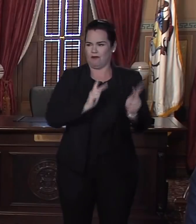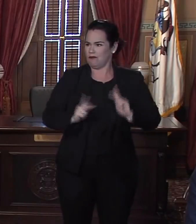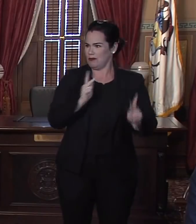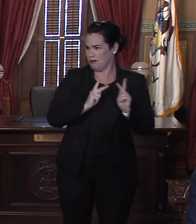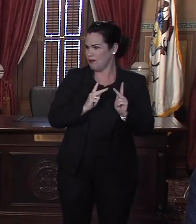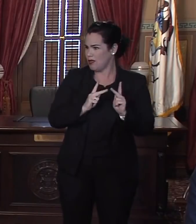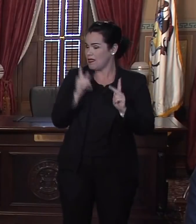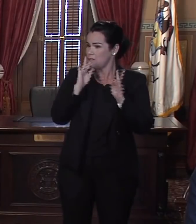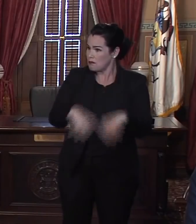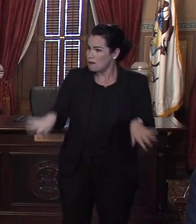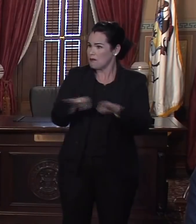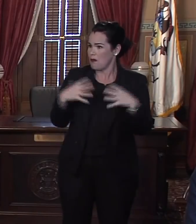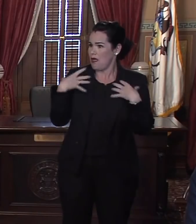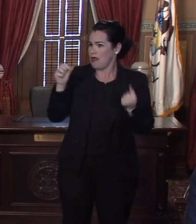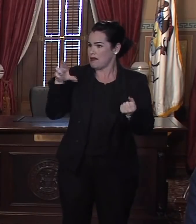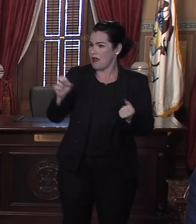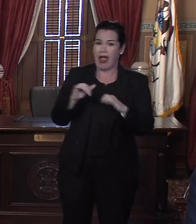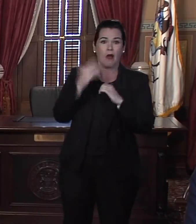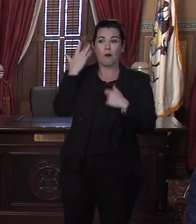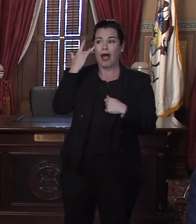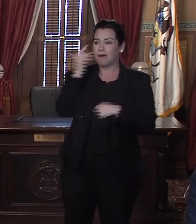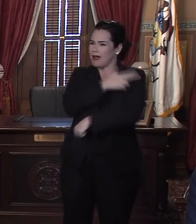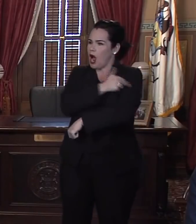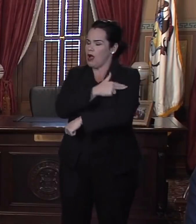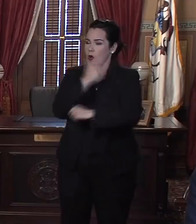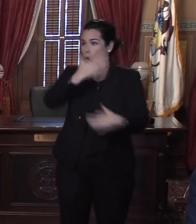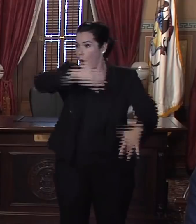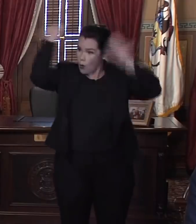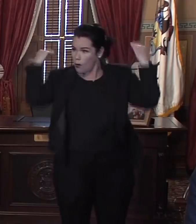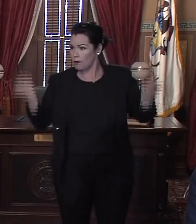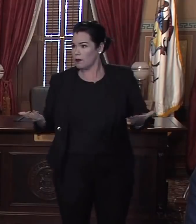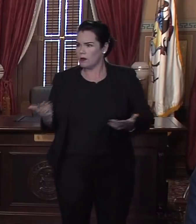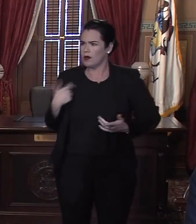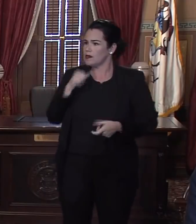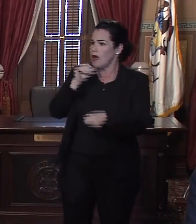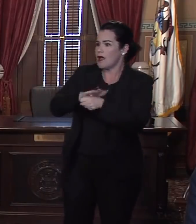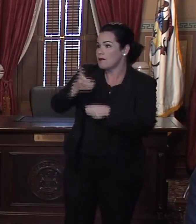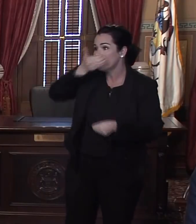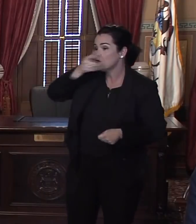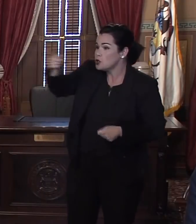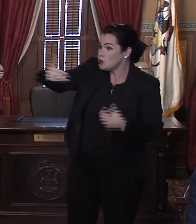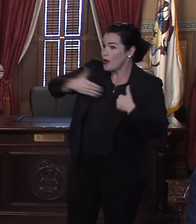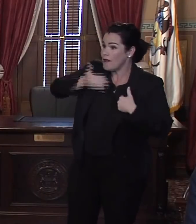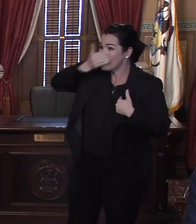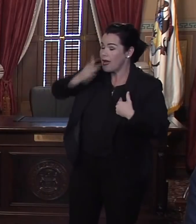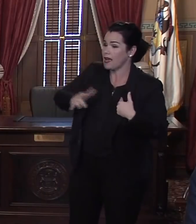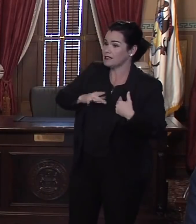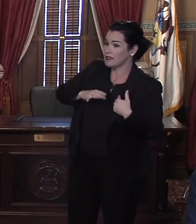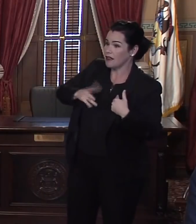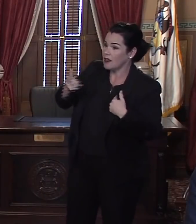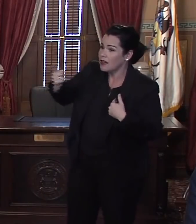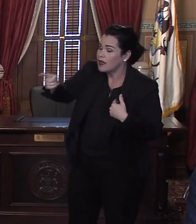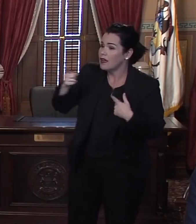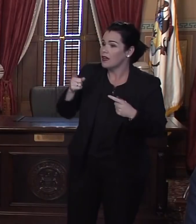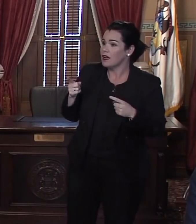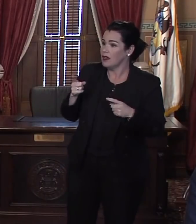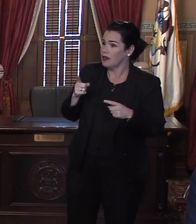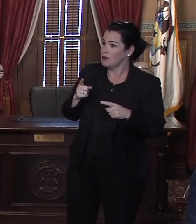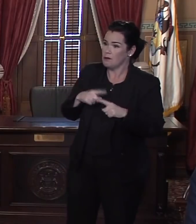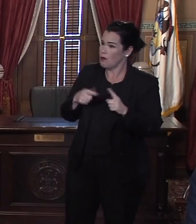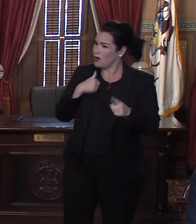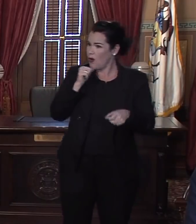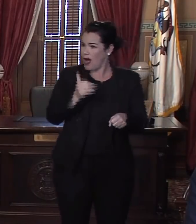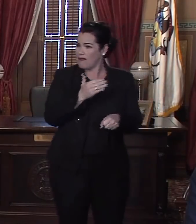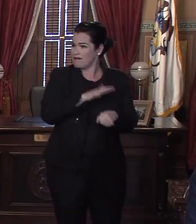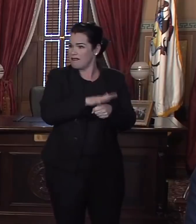by overrunning our hospitals. We don't have enough PPE. I'm glad you've got a mask. That's great. But we don't have